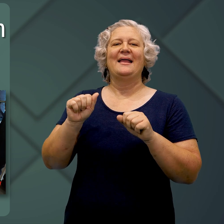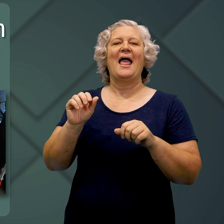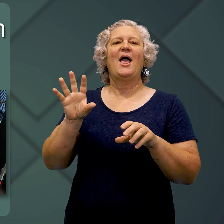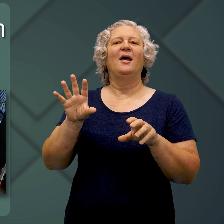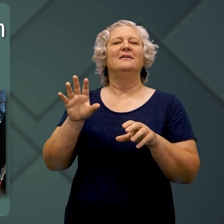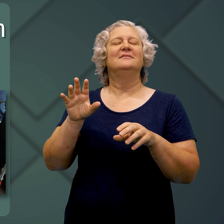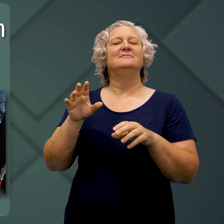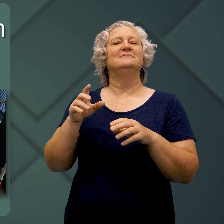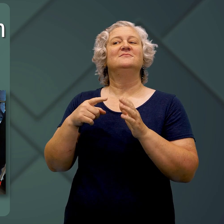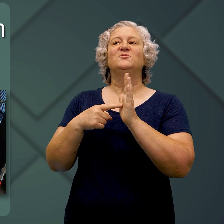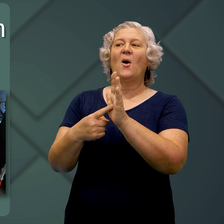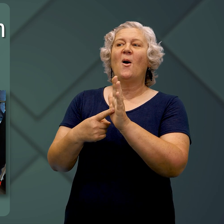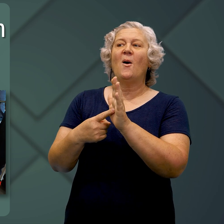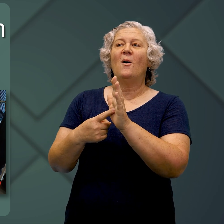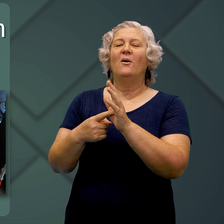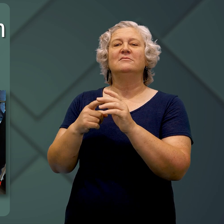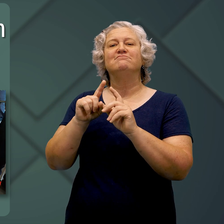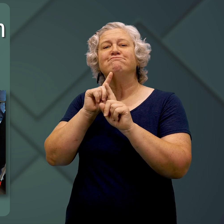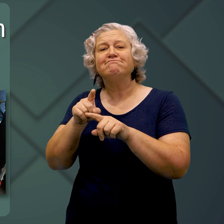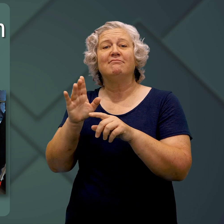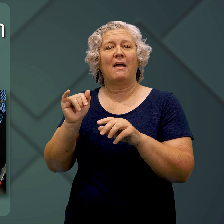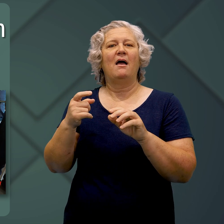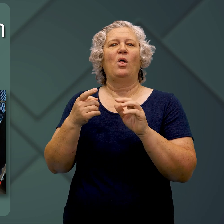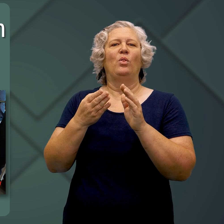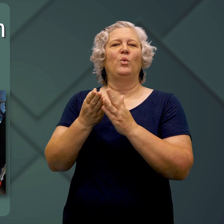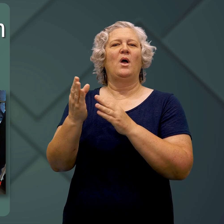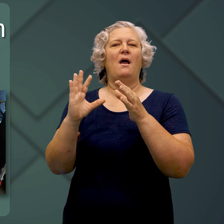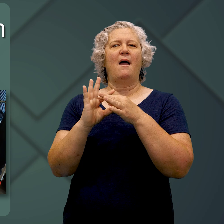it can also be through commenting.